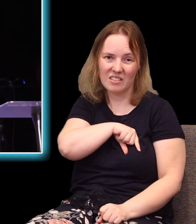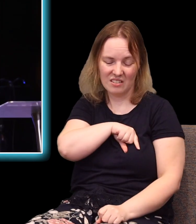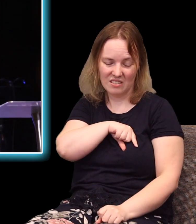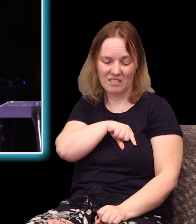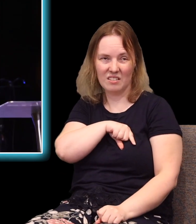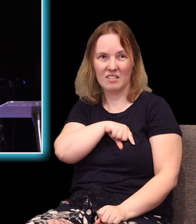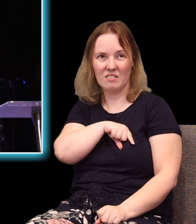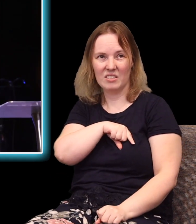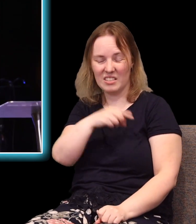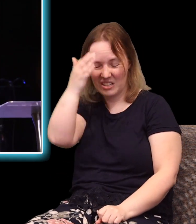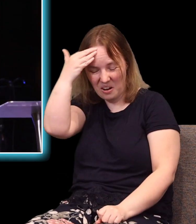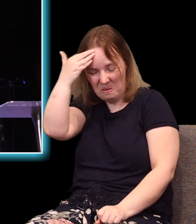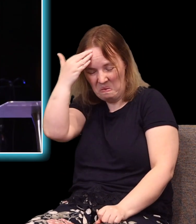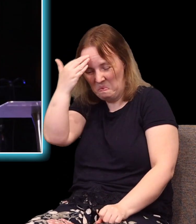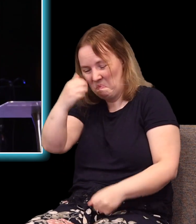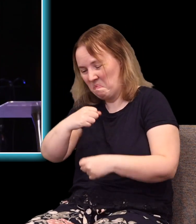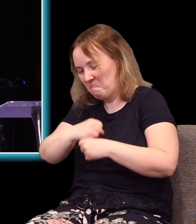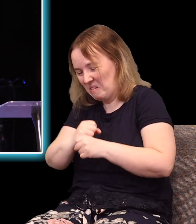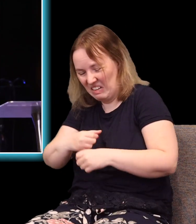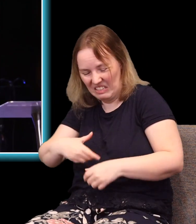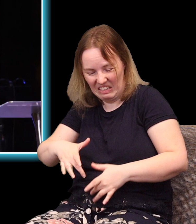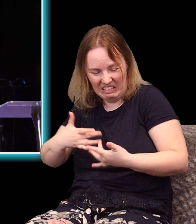doesn't have to dump on you. We just know it's like, blah, like,